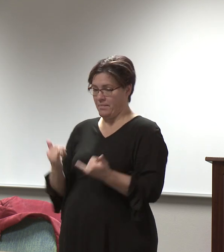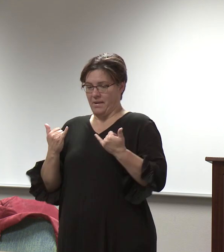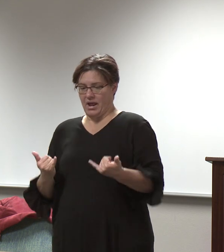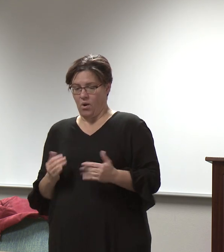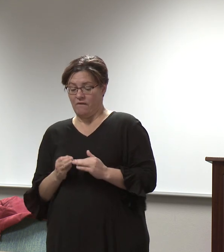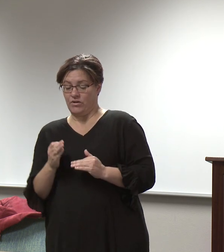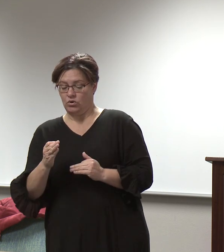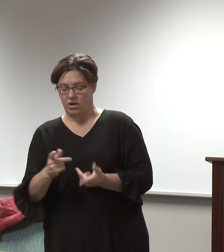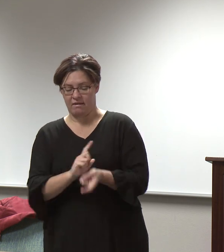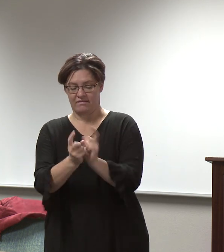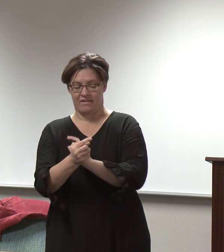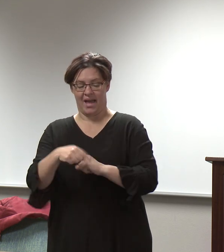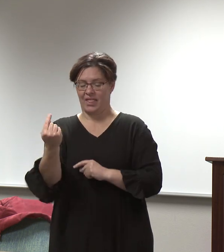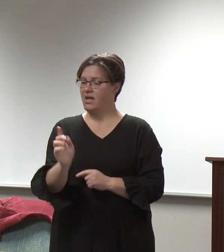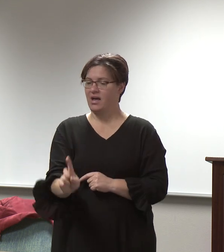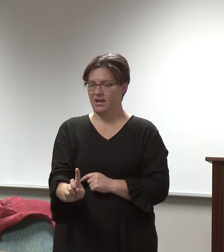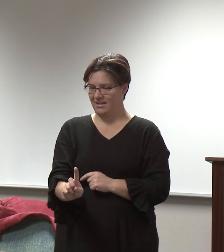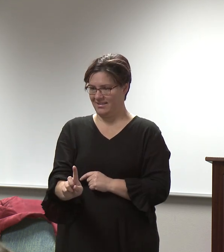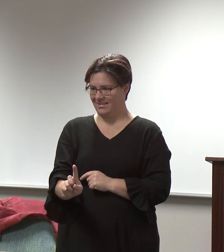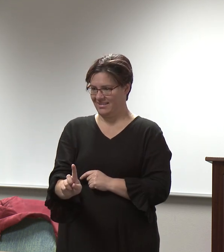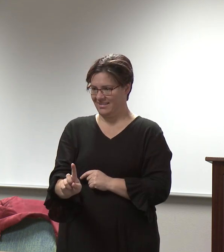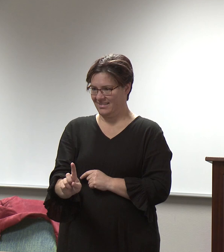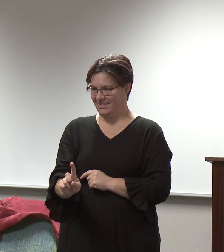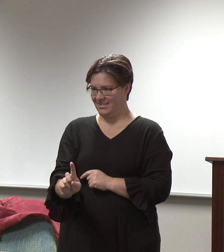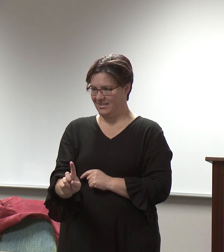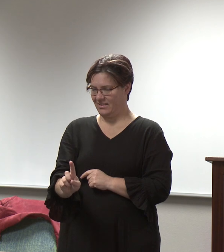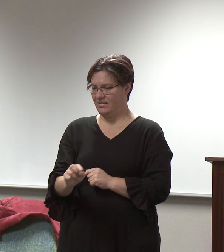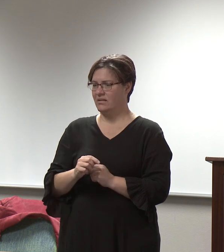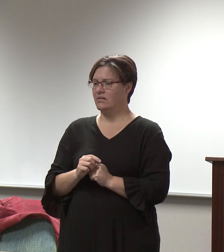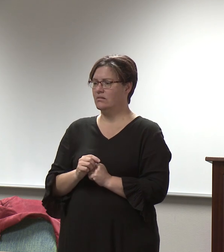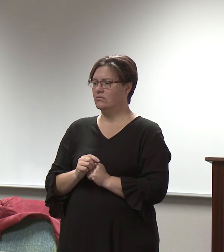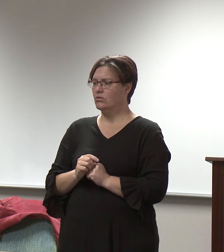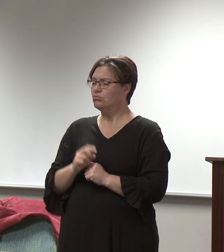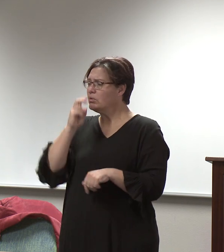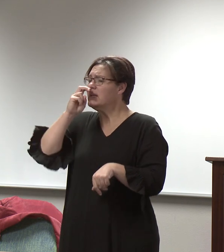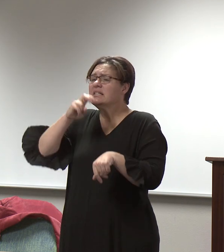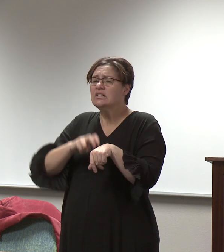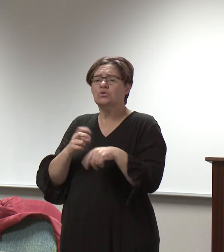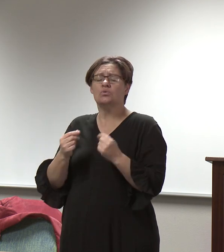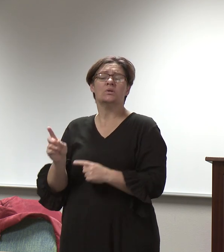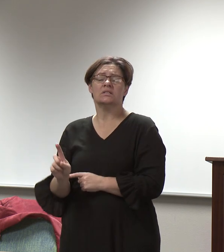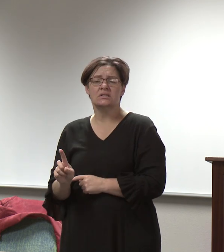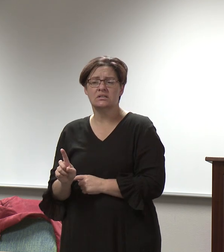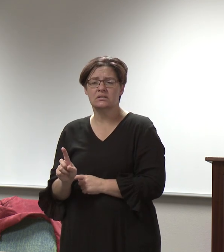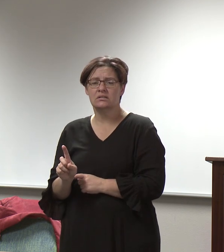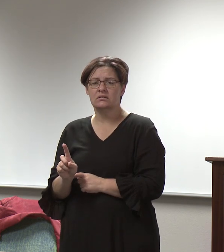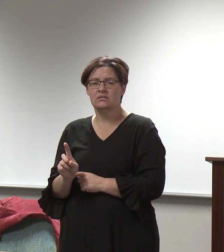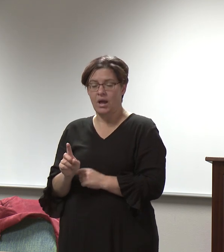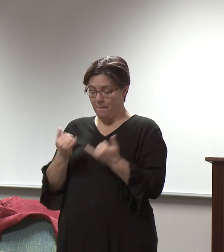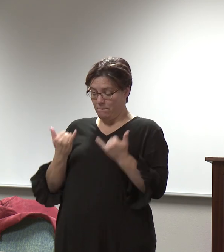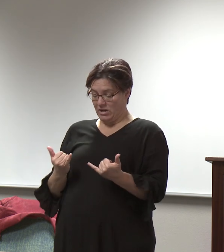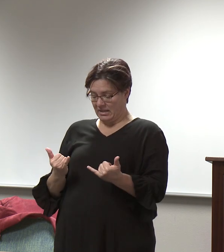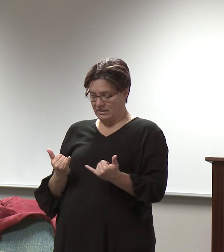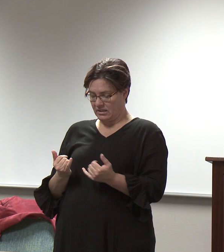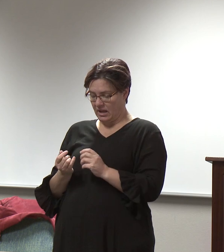new future, but I think that we have to do that and at the same time undo the present